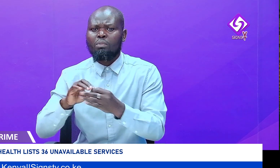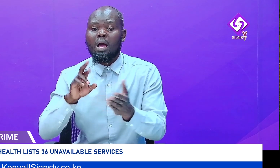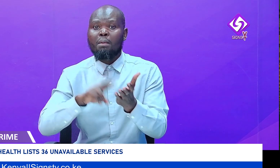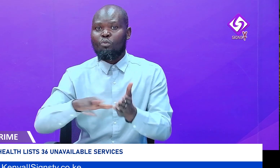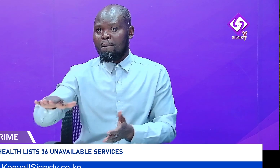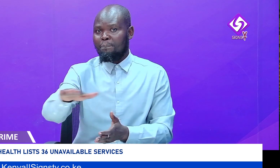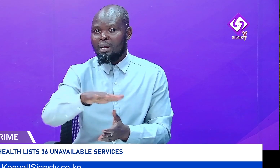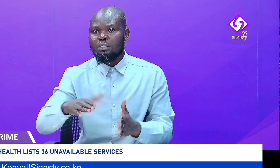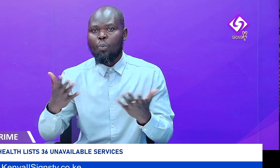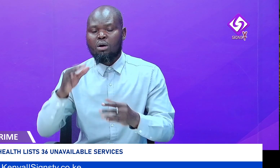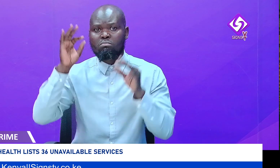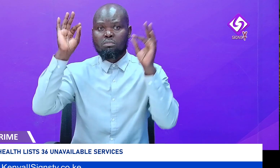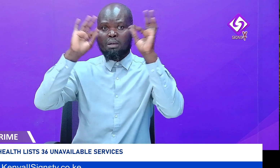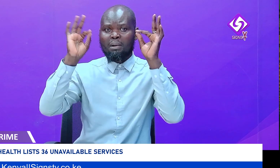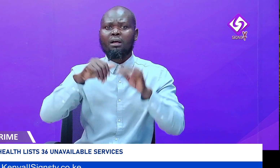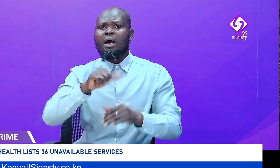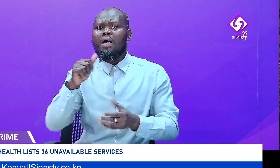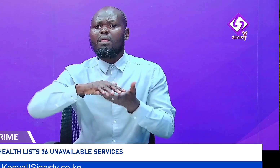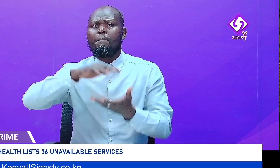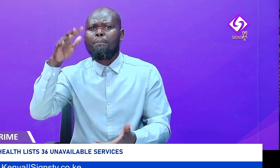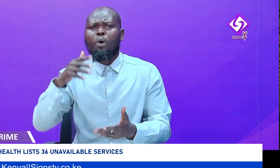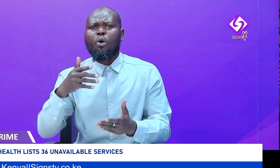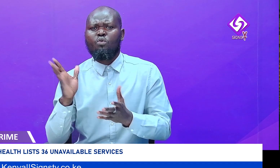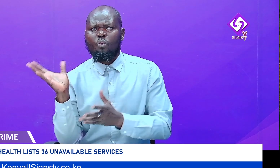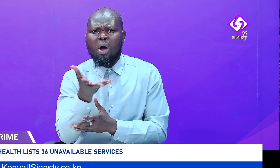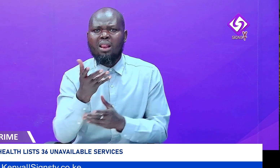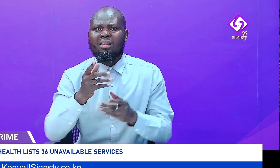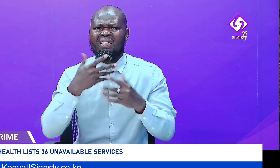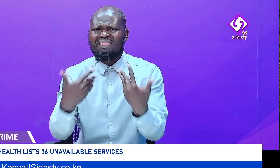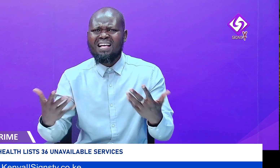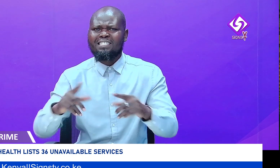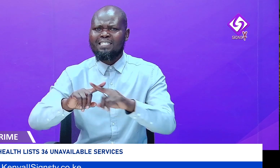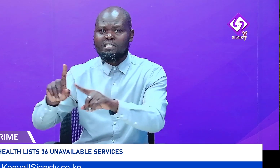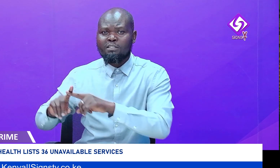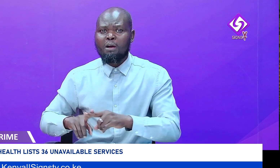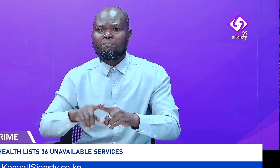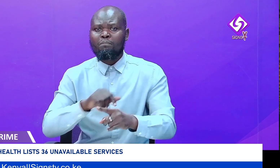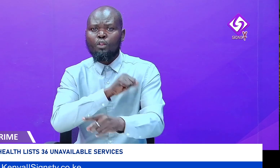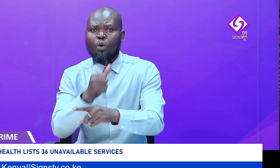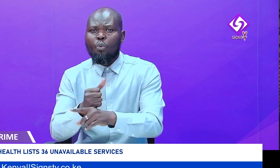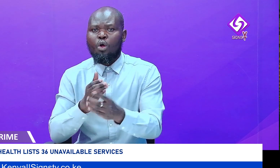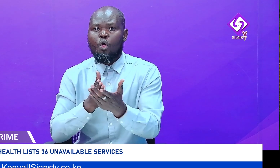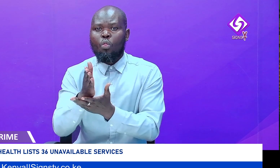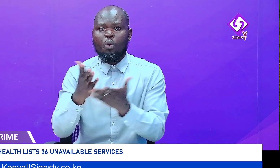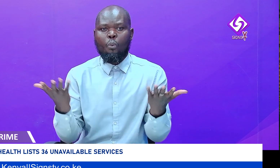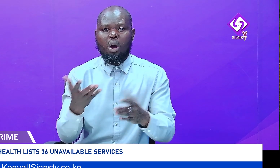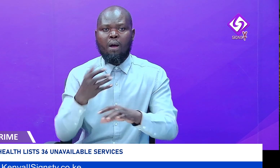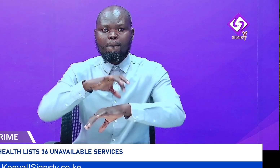joint replacement surgeries such as wrist, metacarpal, and ankle